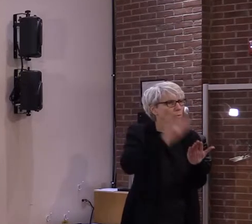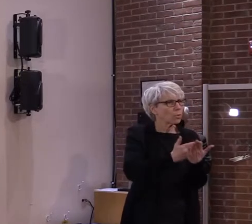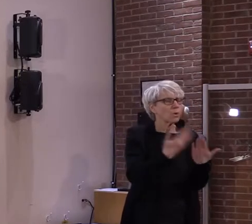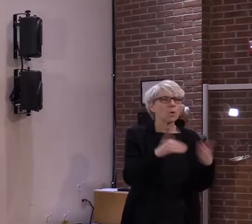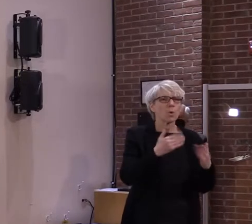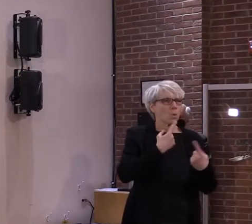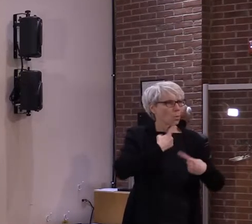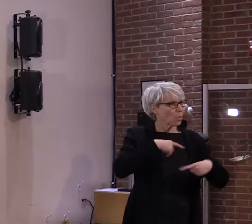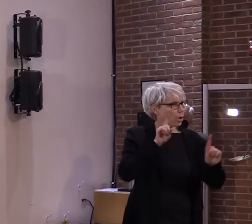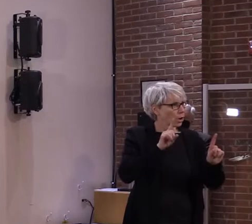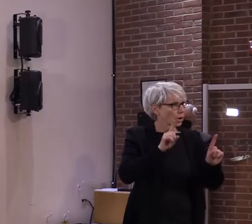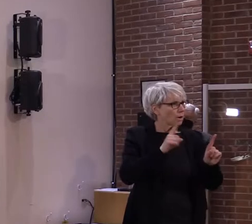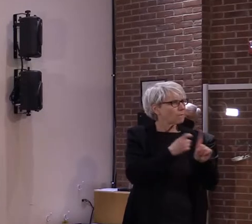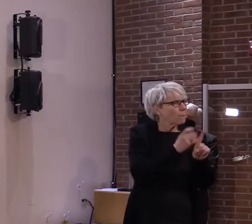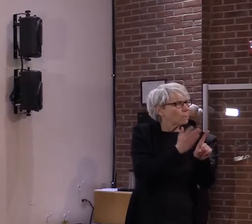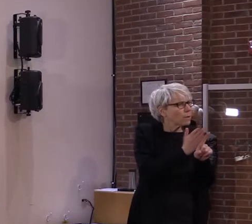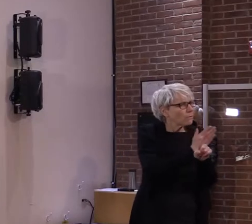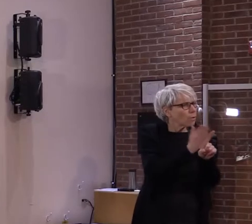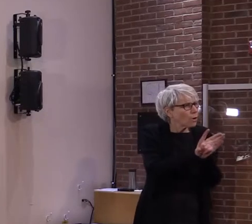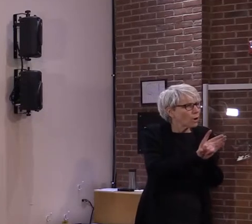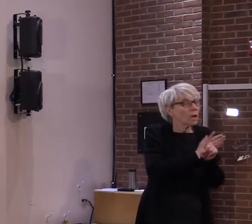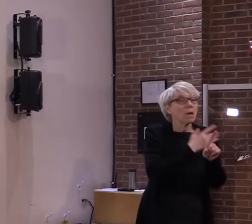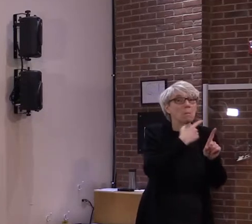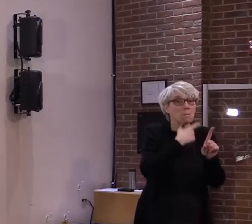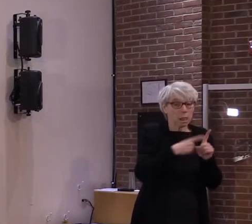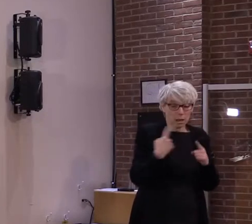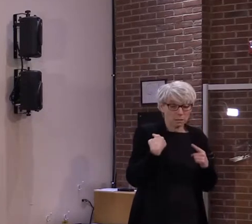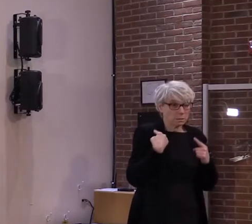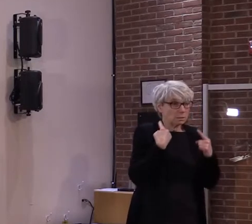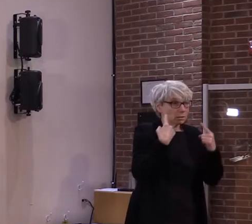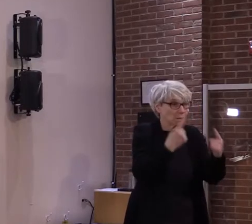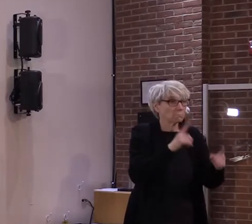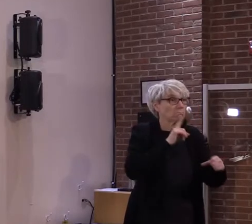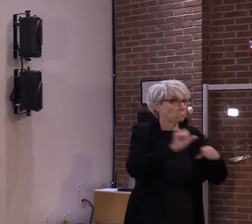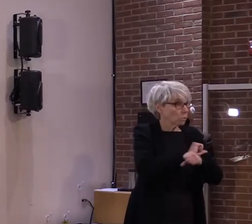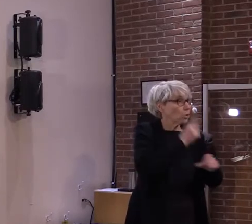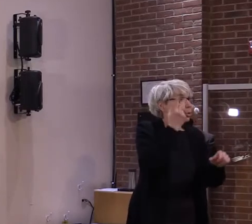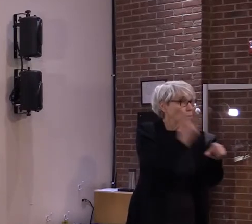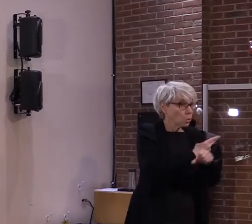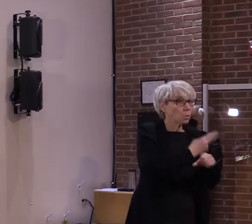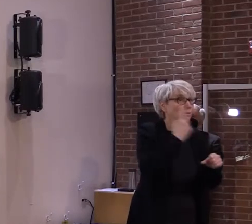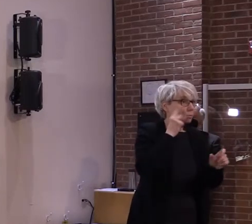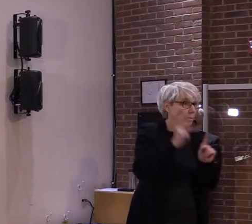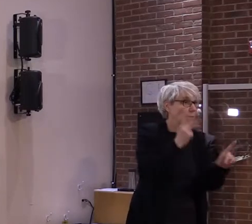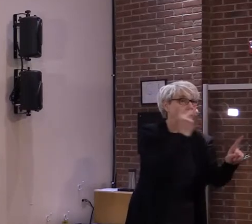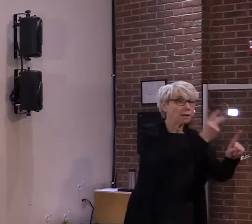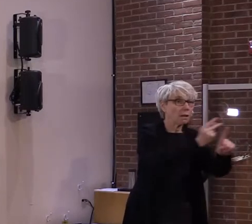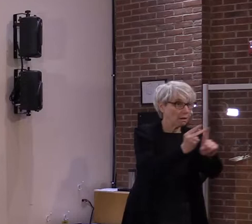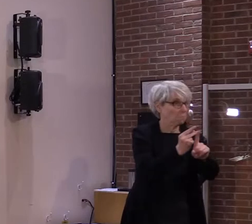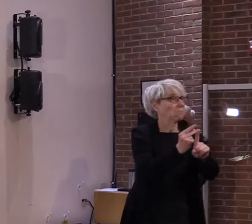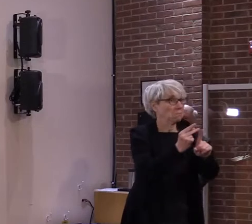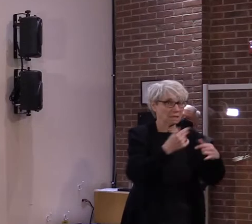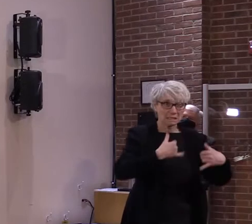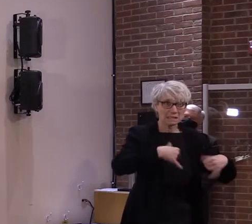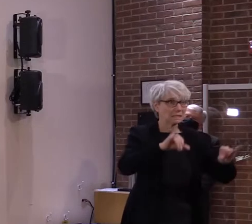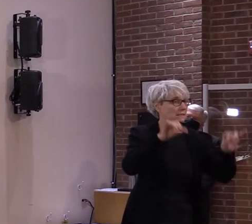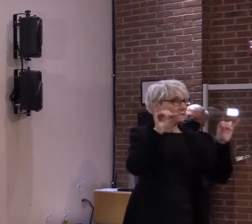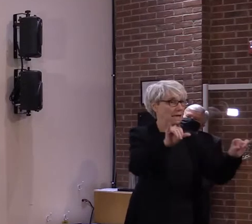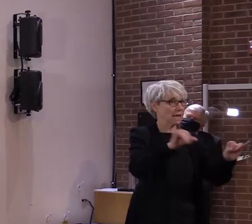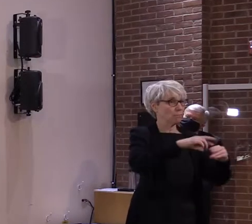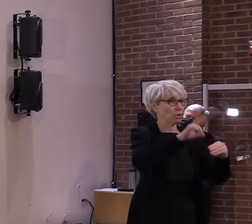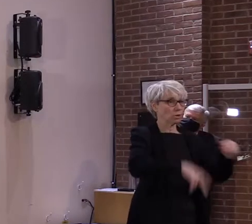have similar great effectiveness and safety in real-world settings. Two, the